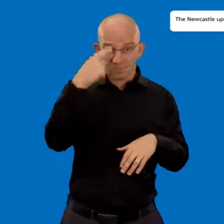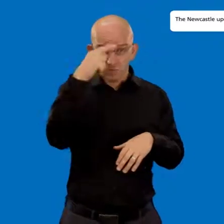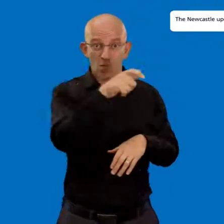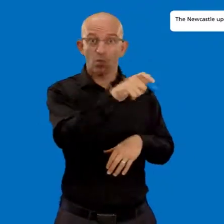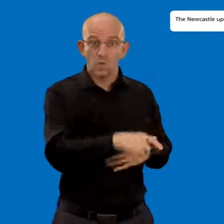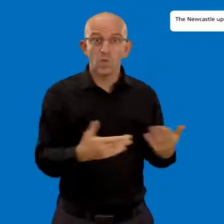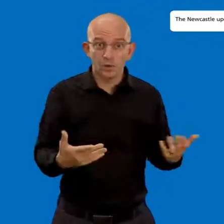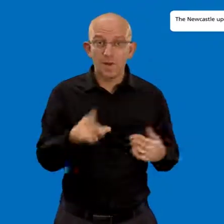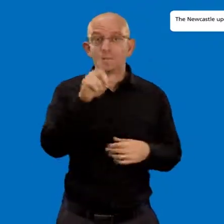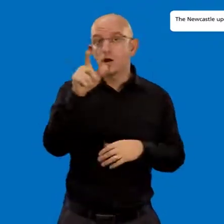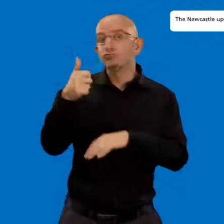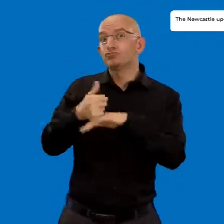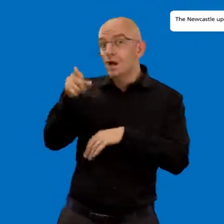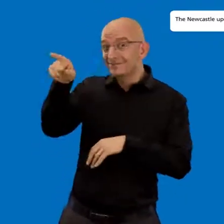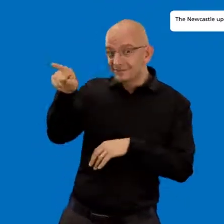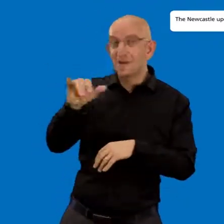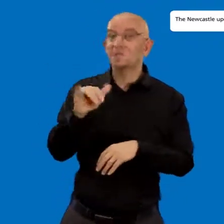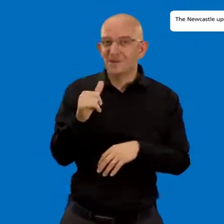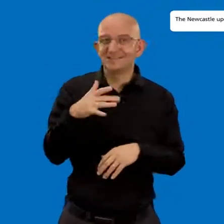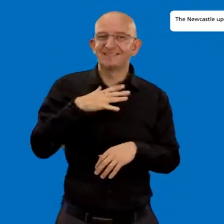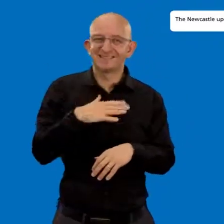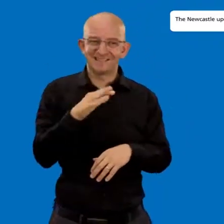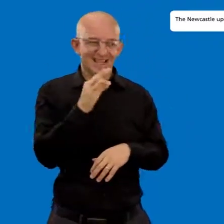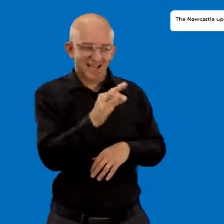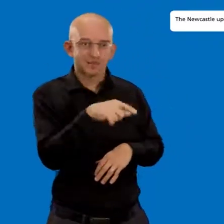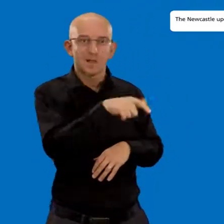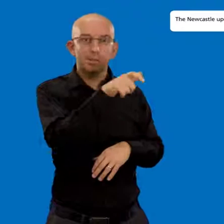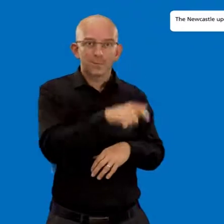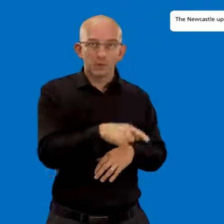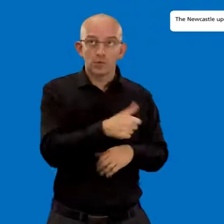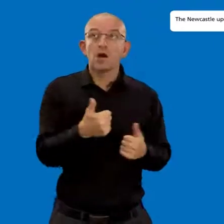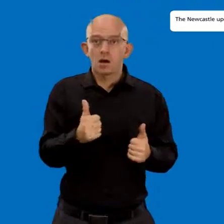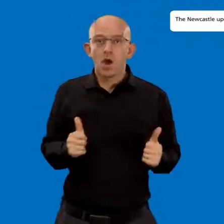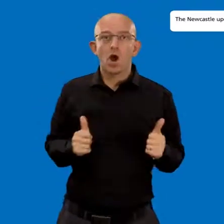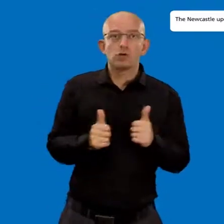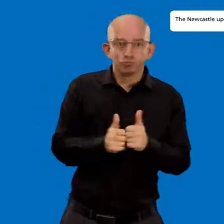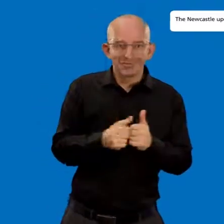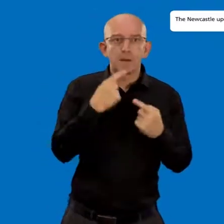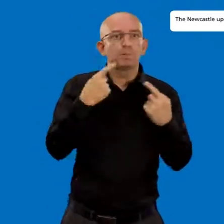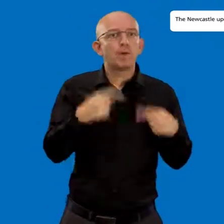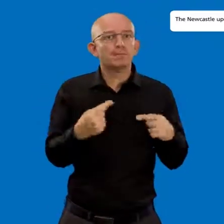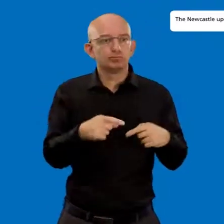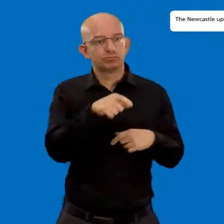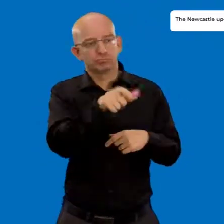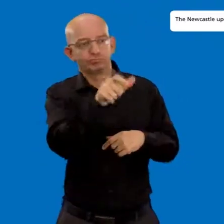behalf. However, the Trust may need the patient's written permission,